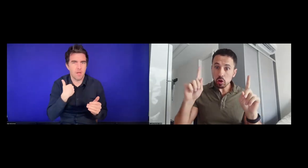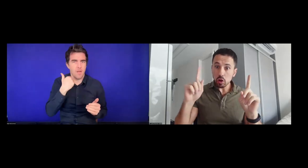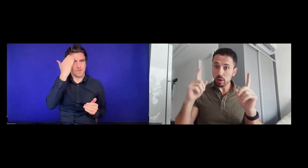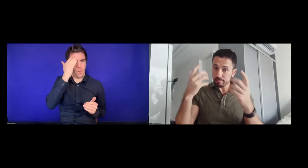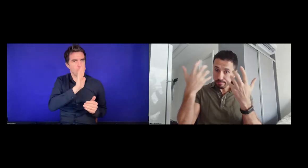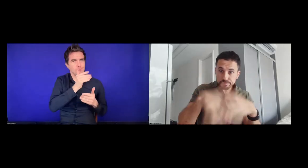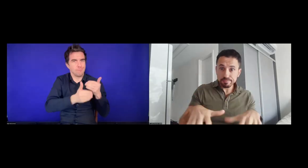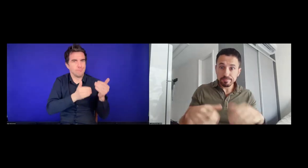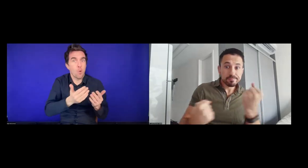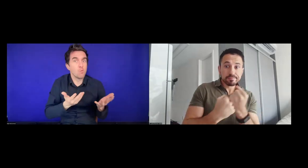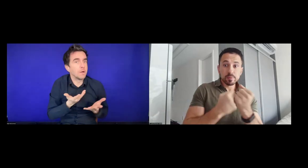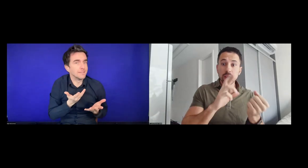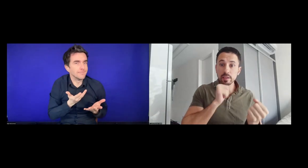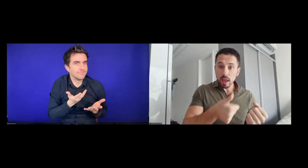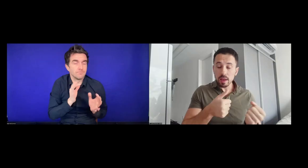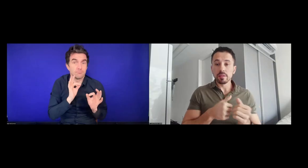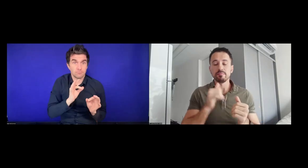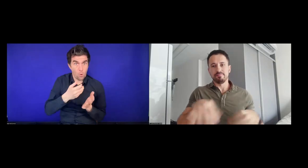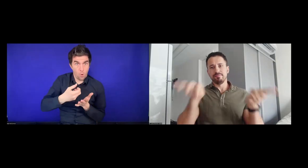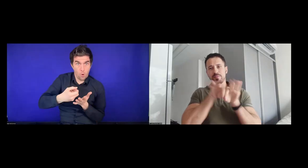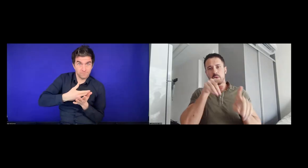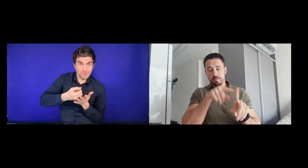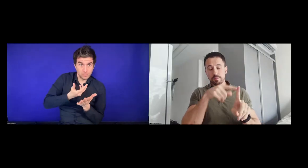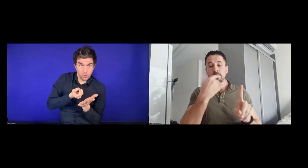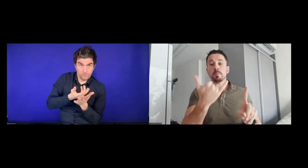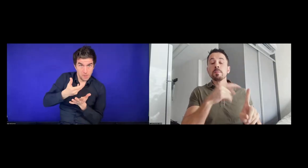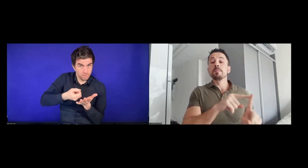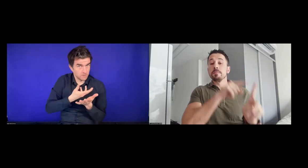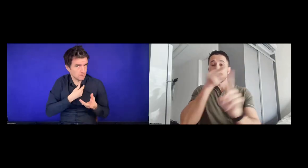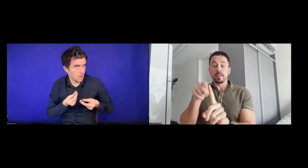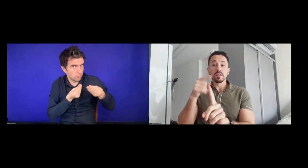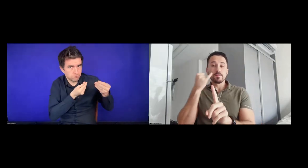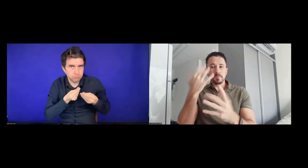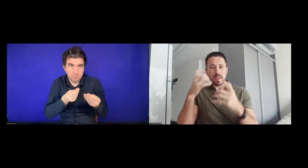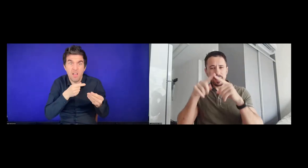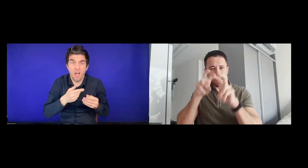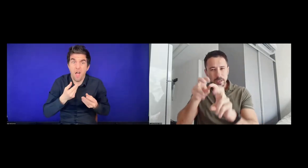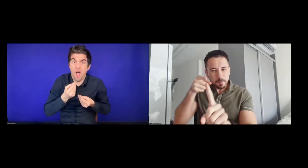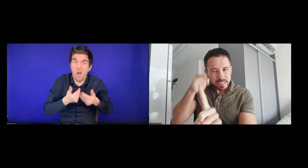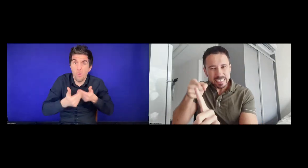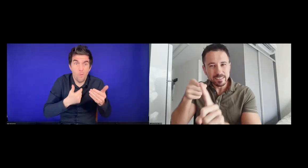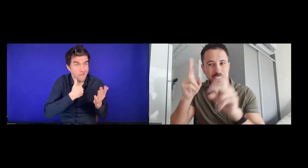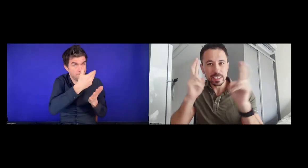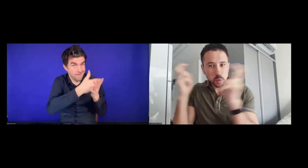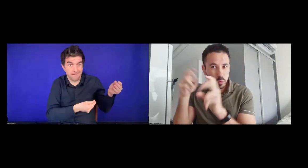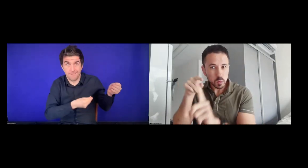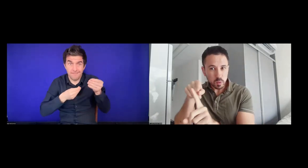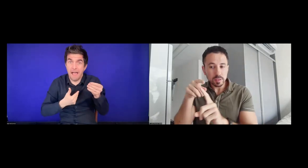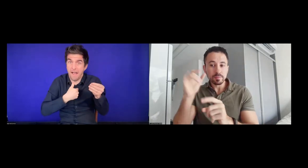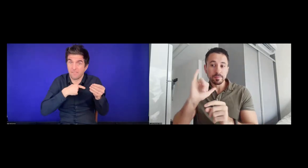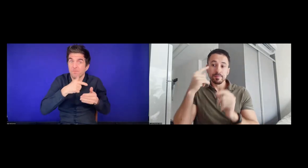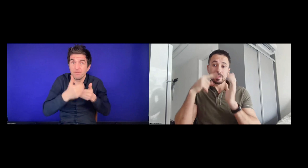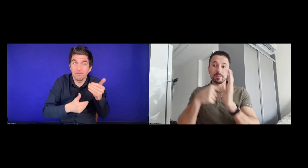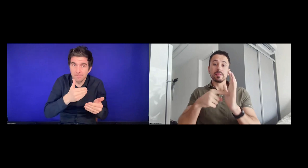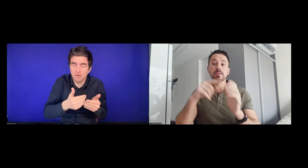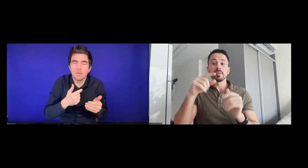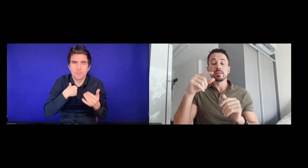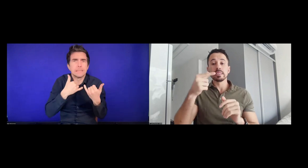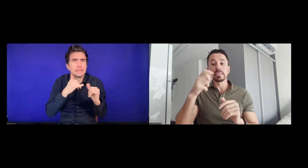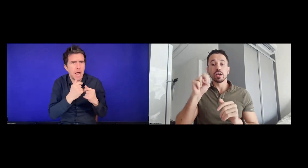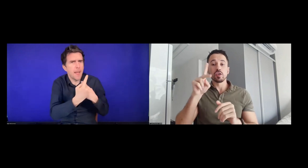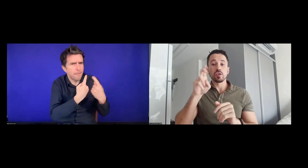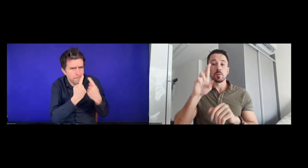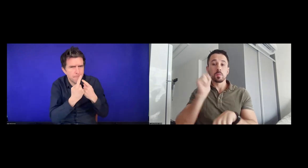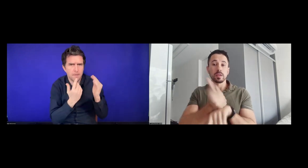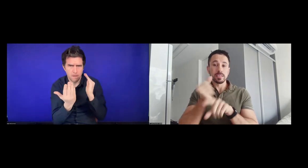doing some comparison. So, for example, if the government is thinking that maybe this specific resource that is given is working,